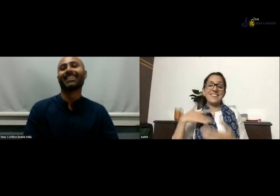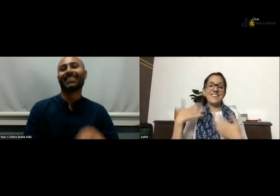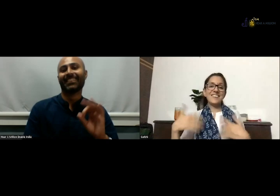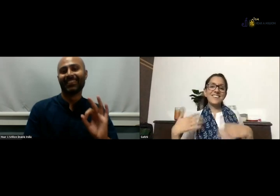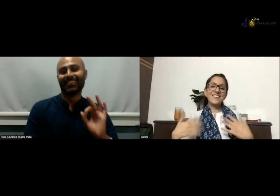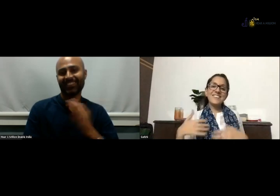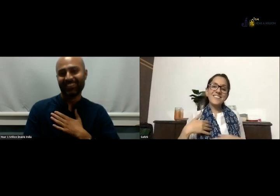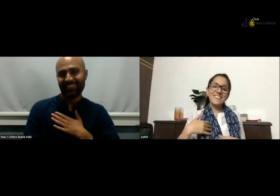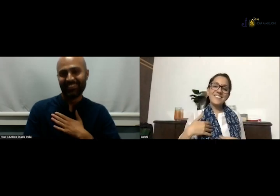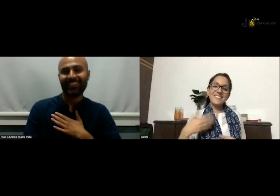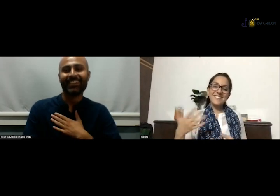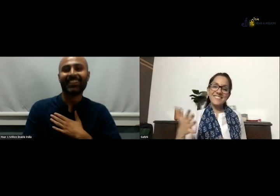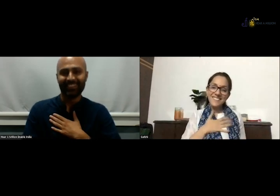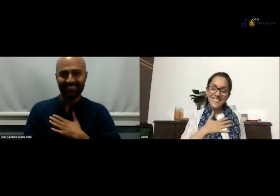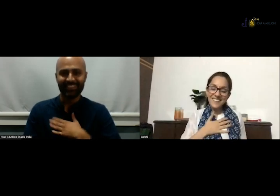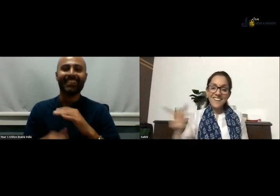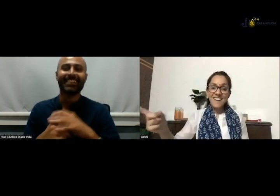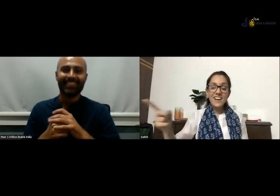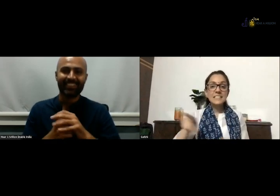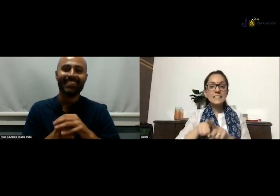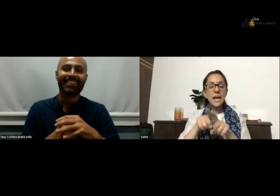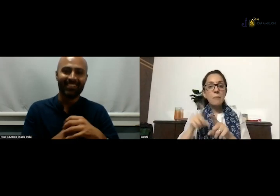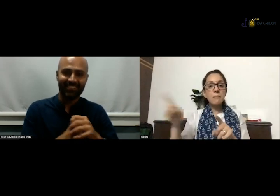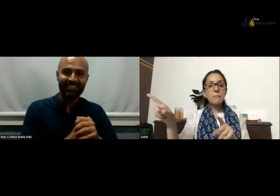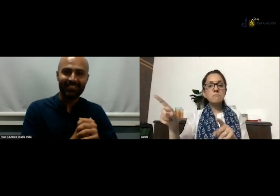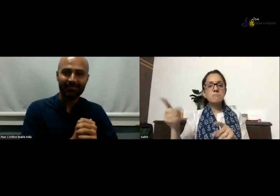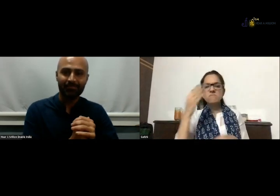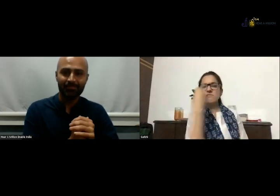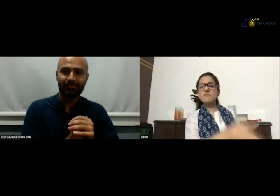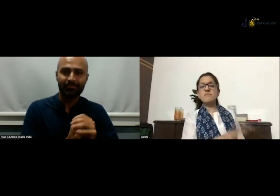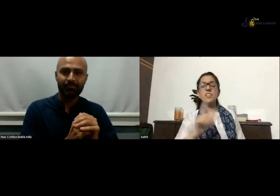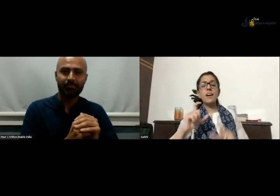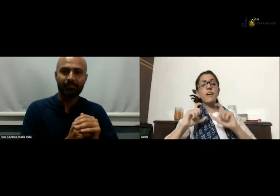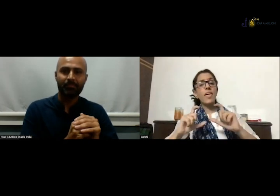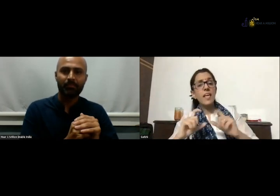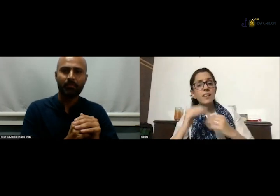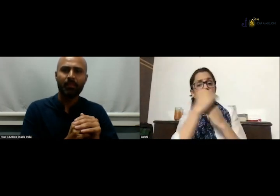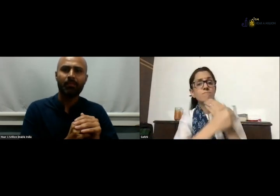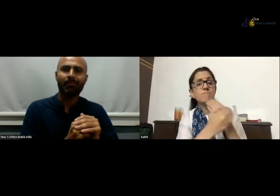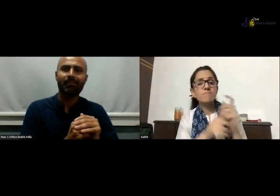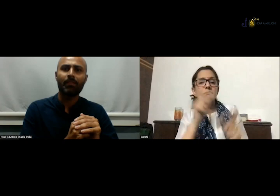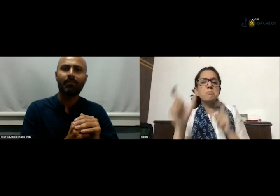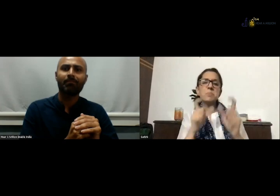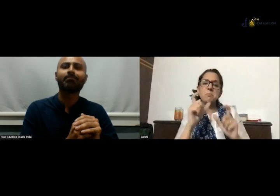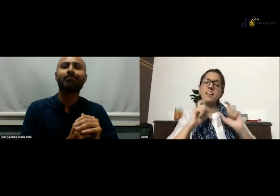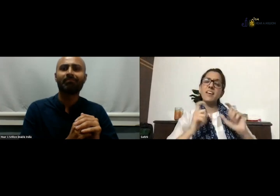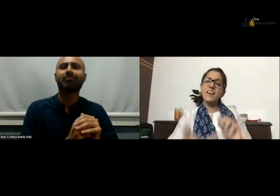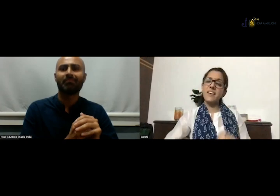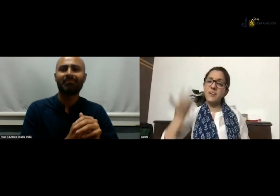he came and brought ice cream for me. It was so kind gesture by her and her husband.